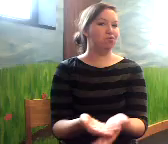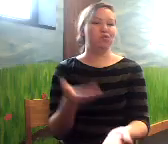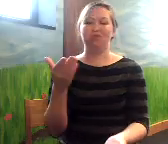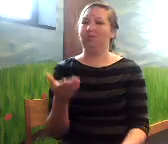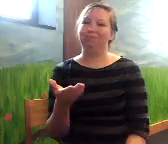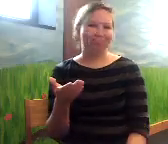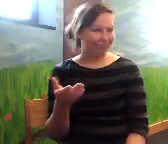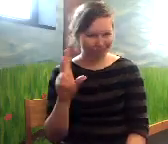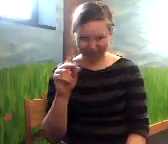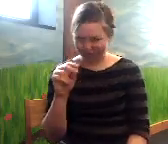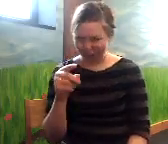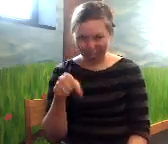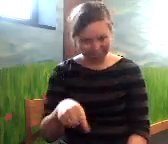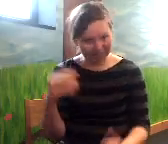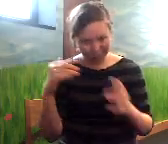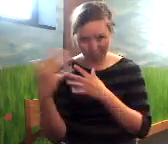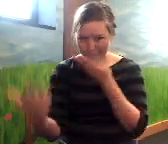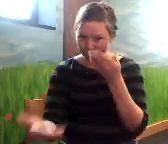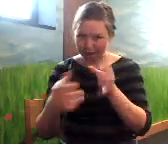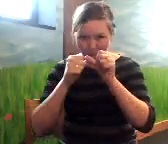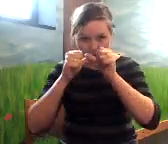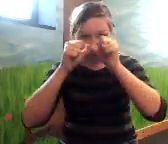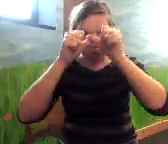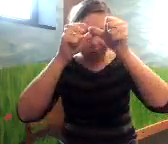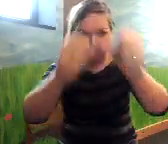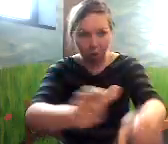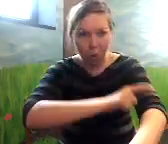Vietnamese, their attempt, of course, to unify the country,